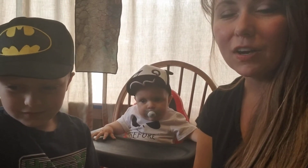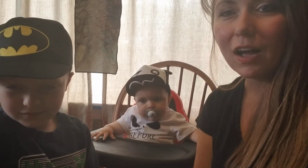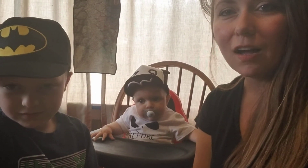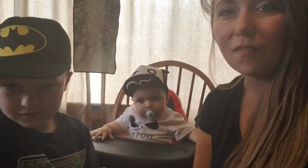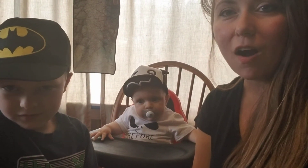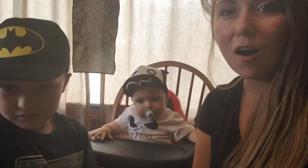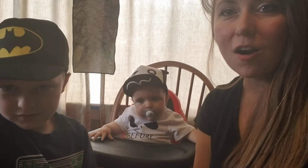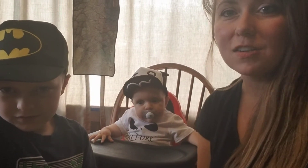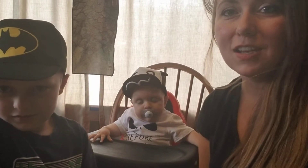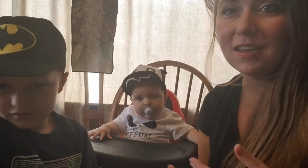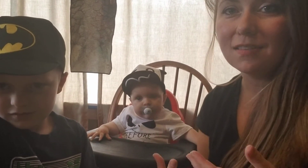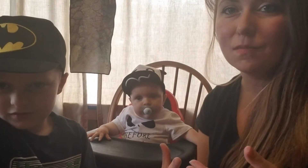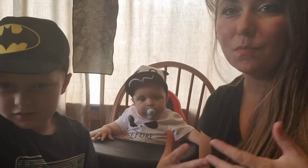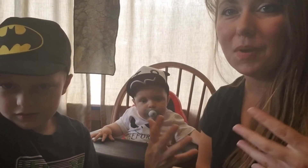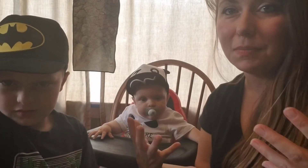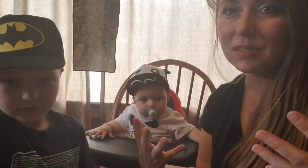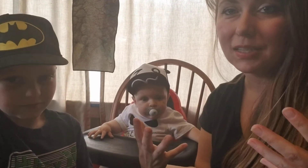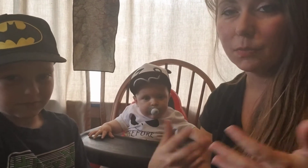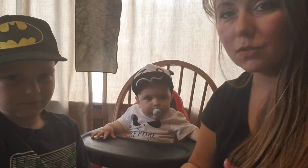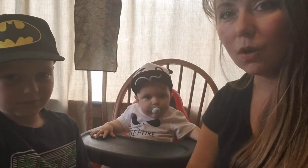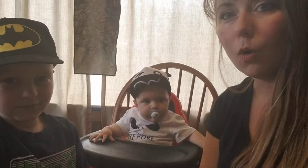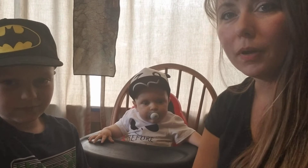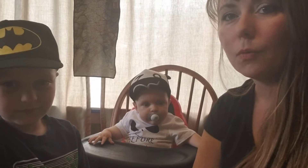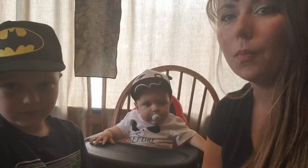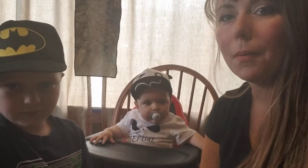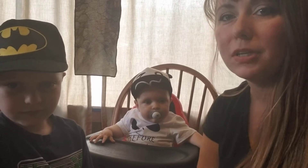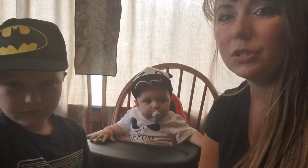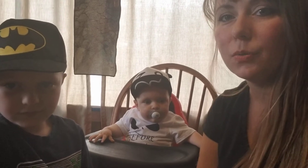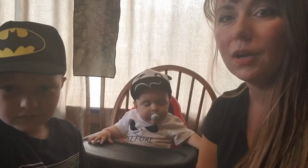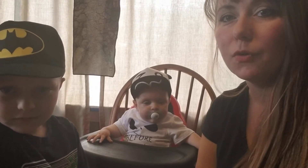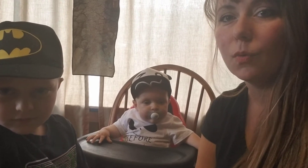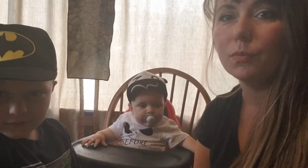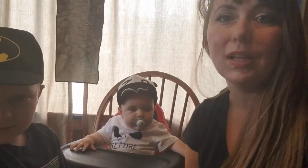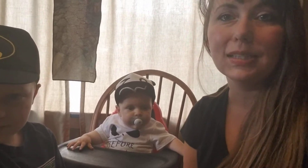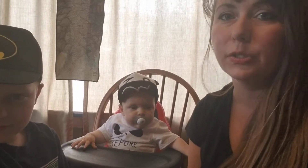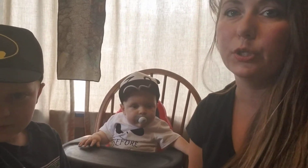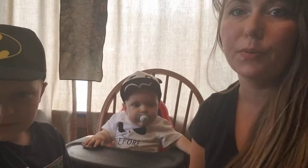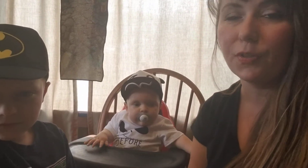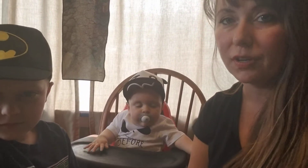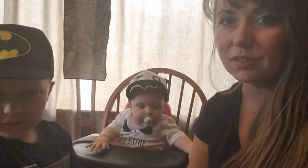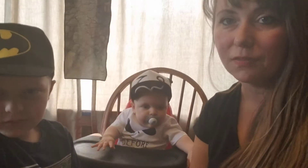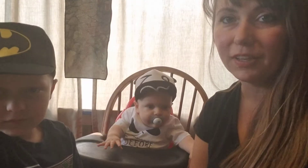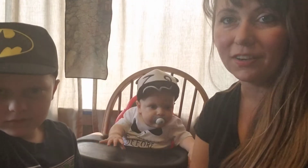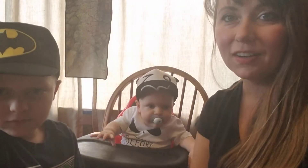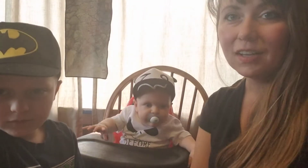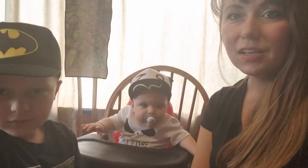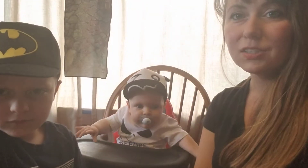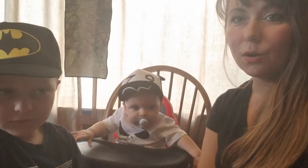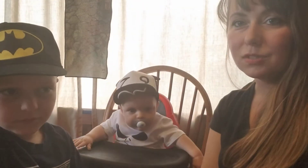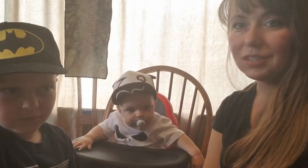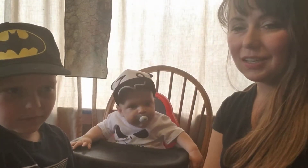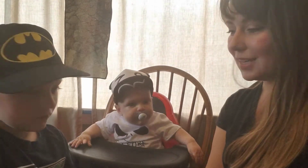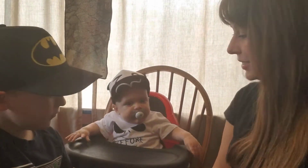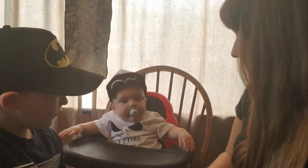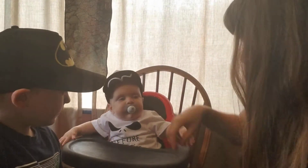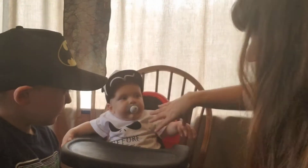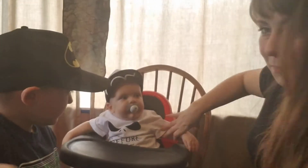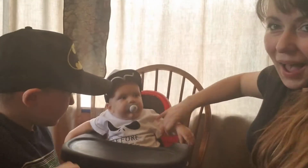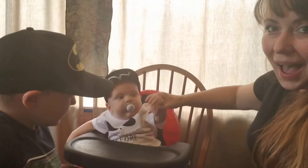of our 10 baby signs of using a home. And we'll probably do another one with like sister, brother and stuff later. So see you guys later. Say bye.